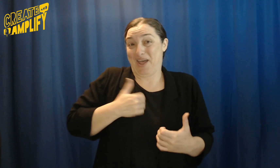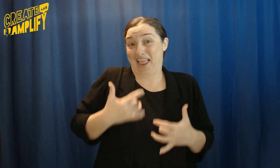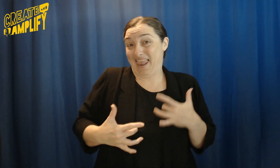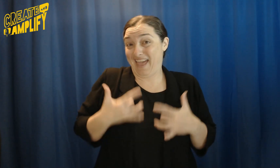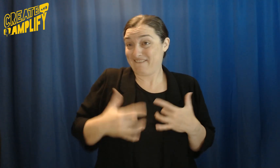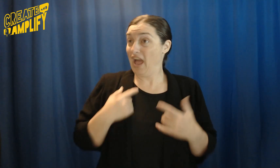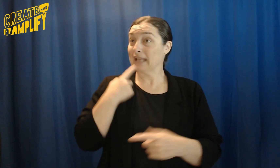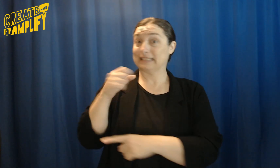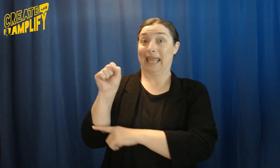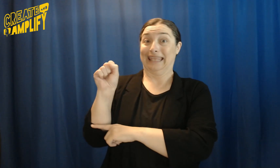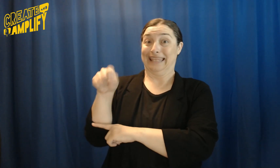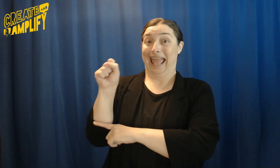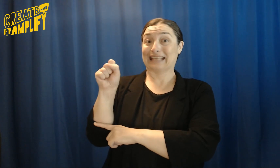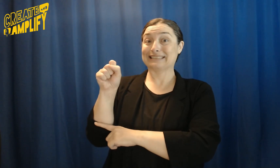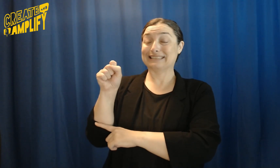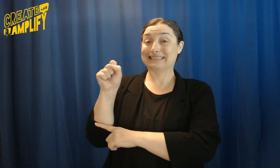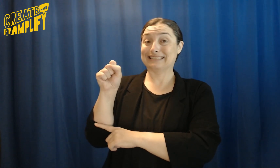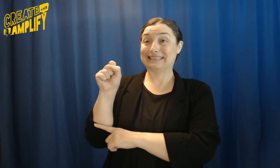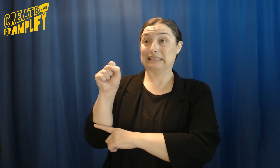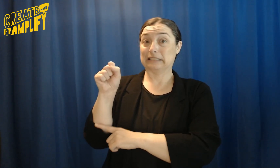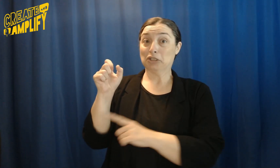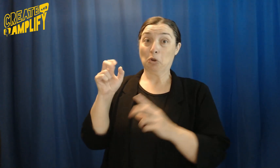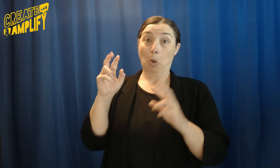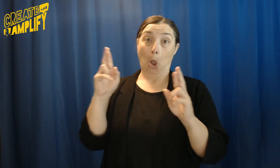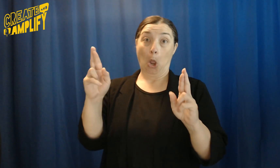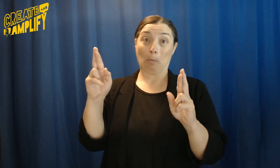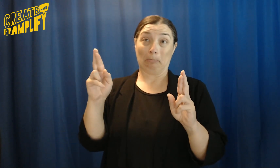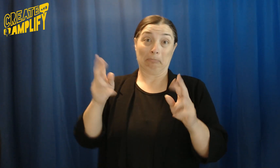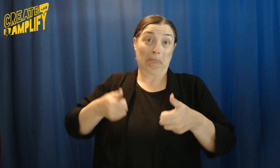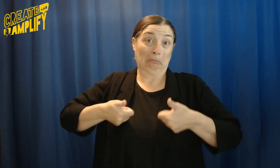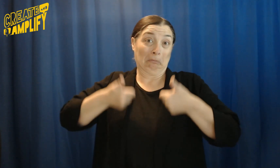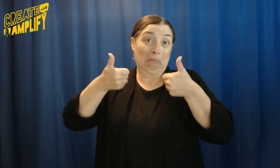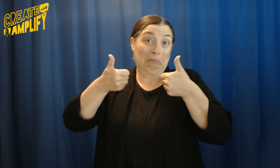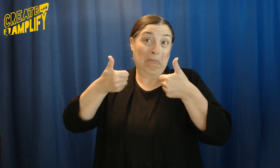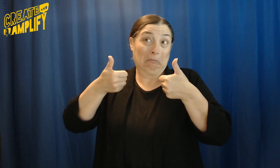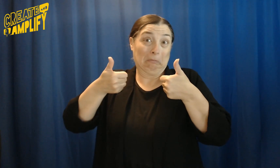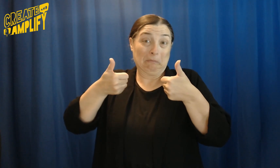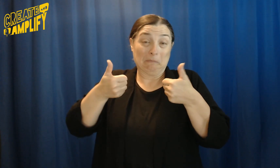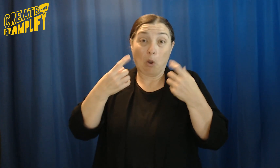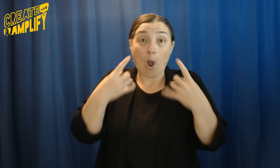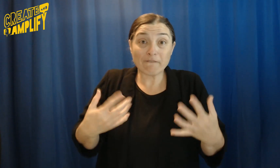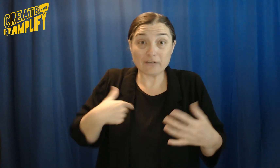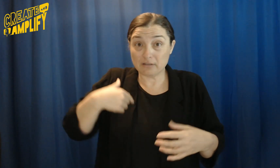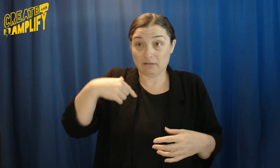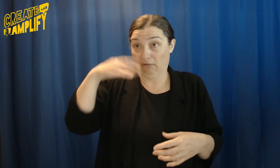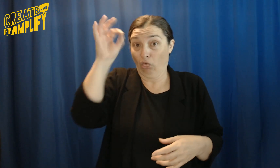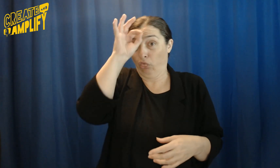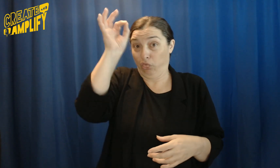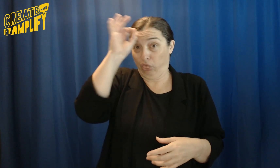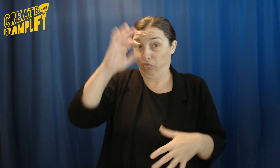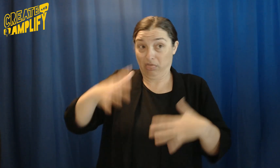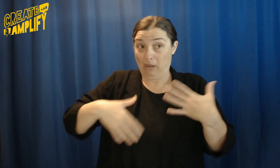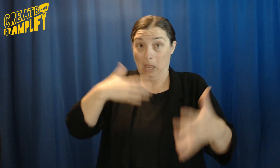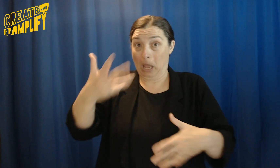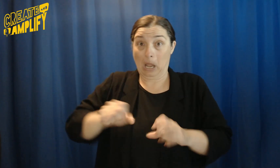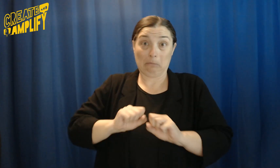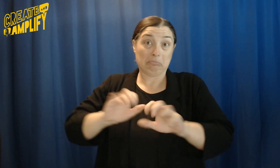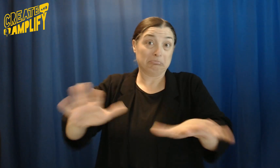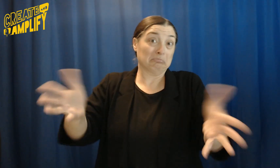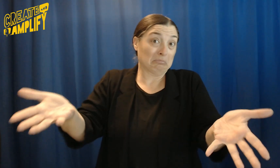to stuff. Hope I do a good job. Often I have no idea what I'm doing until it's done, and then just put it out there and people can make of it what they